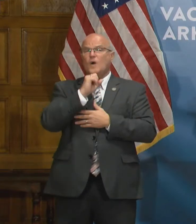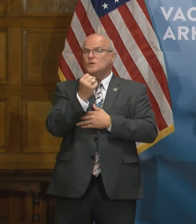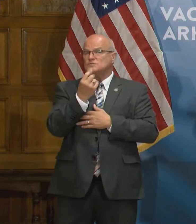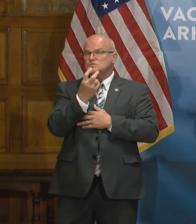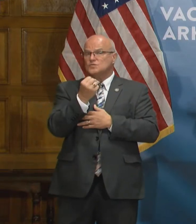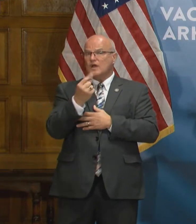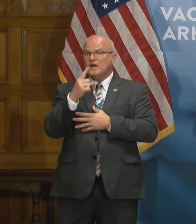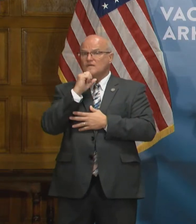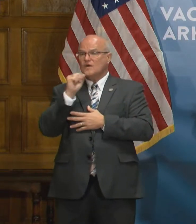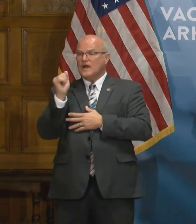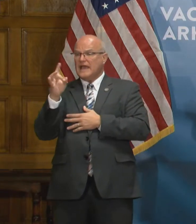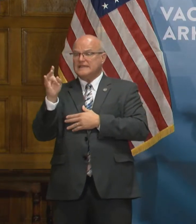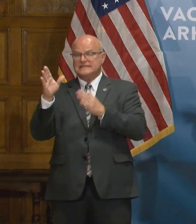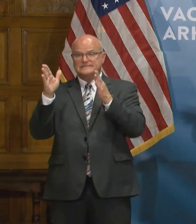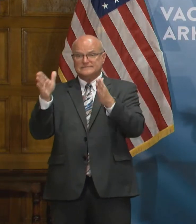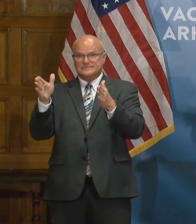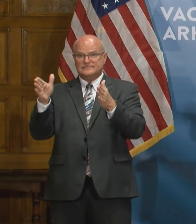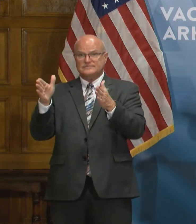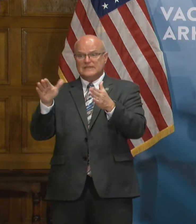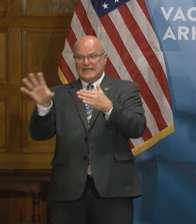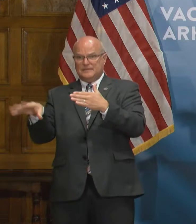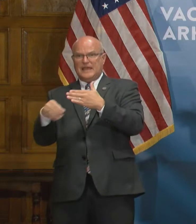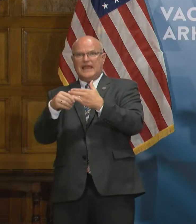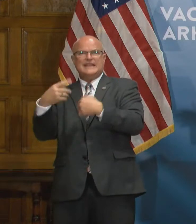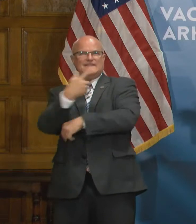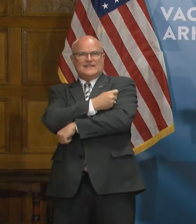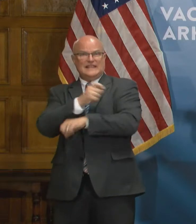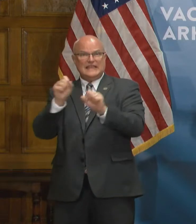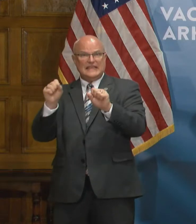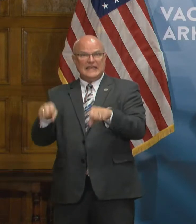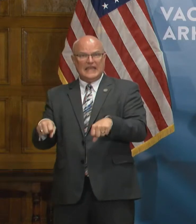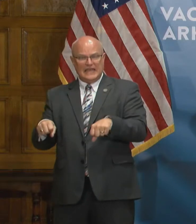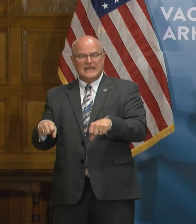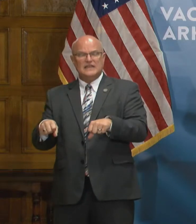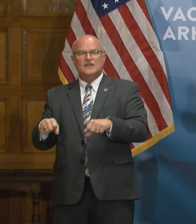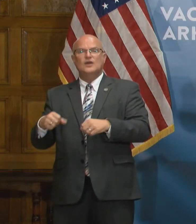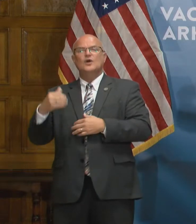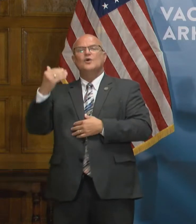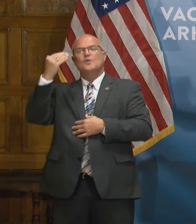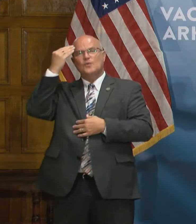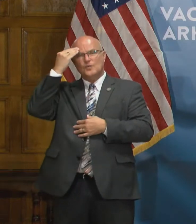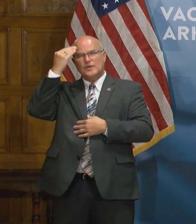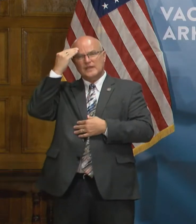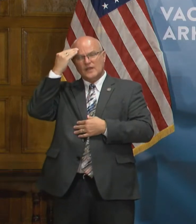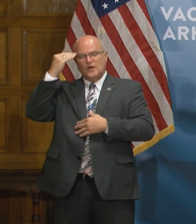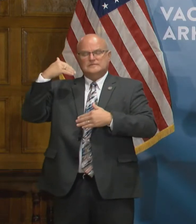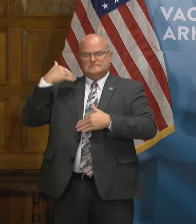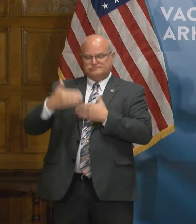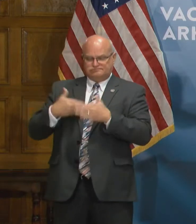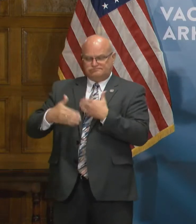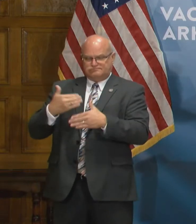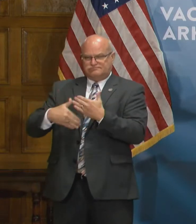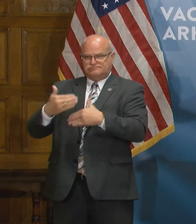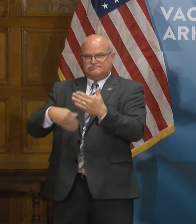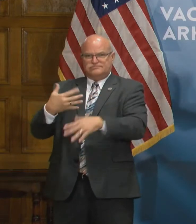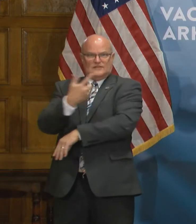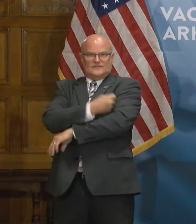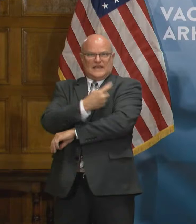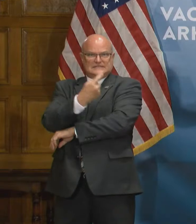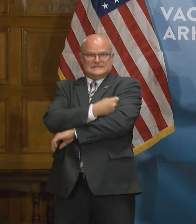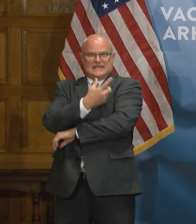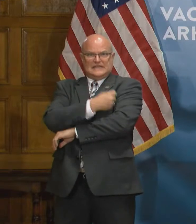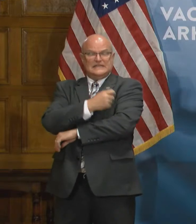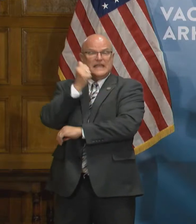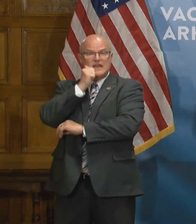to 18-year-olds can be added and get their vaccination, we know the pace in which they got vaccinated